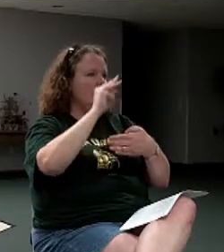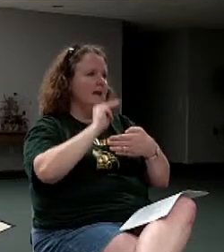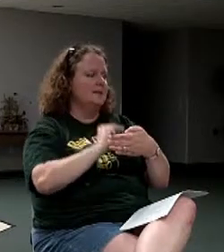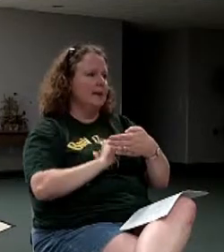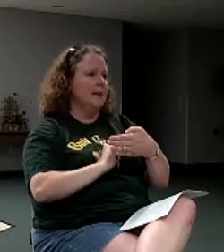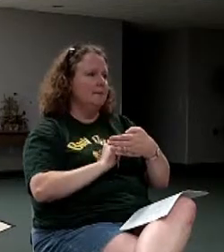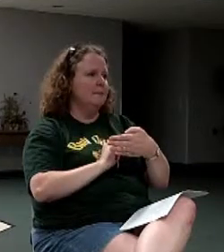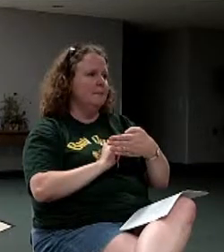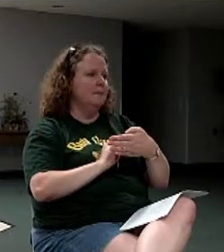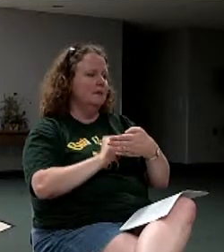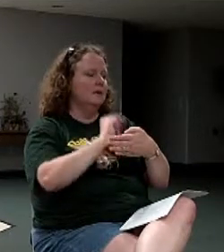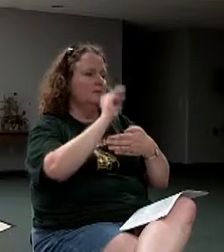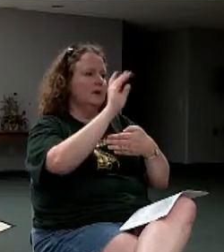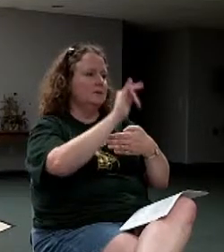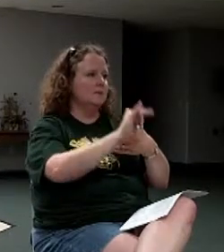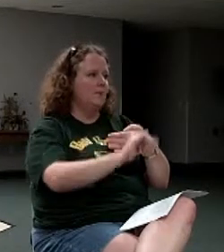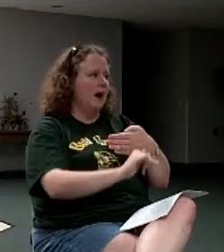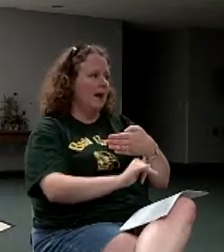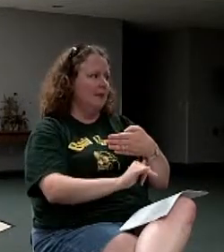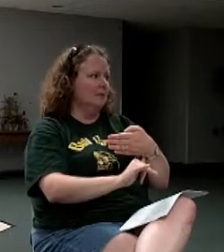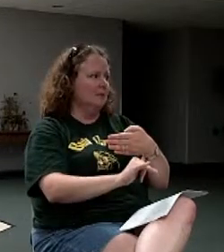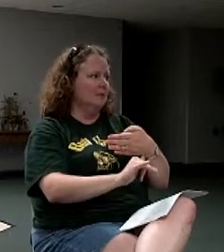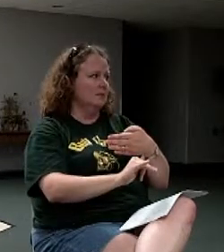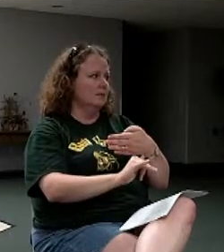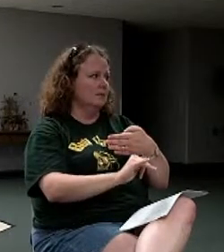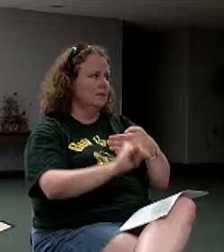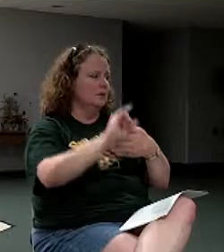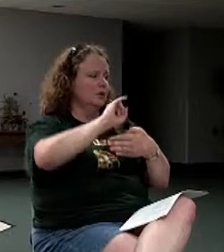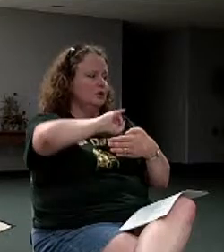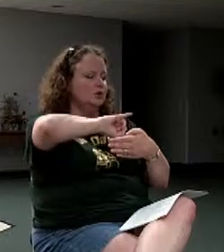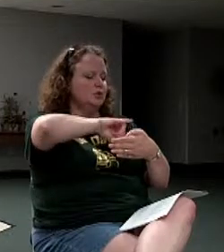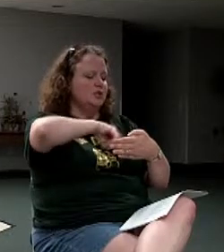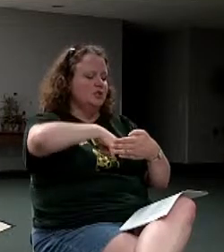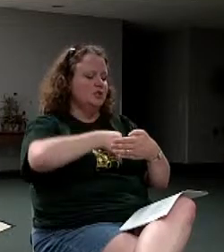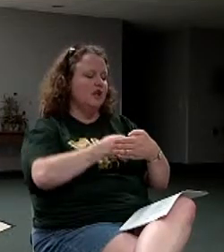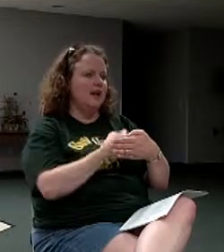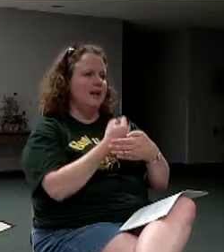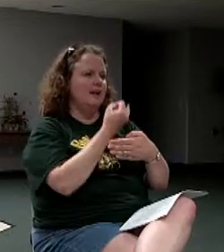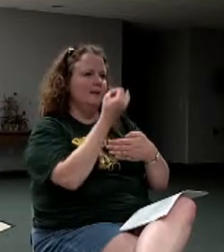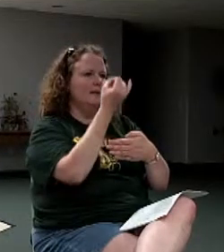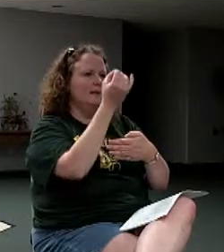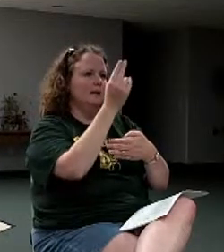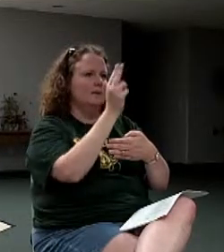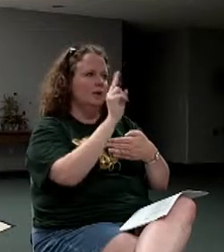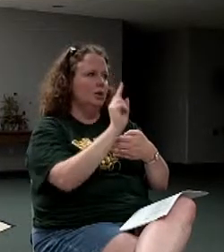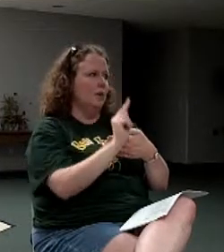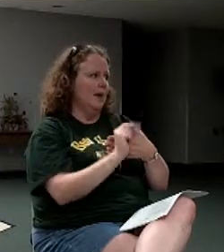May is M, becomes a Y. June is J,